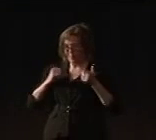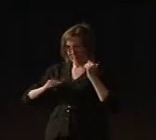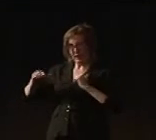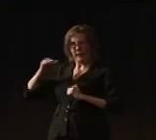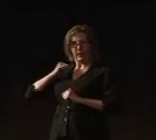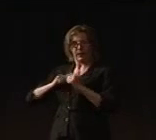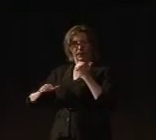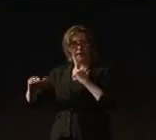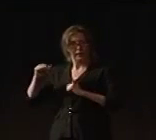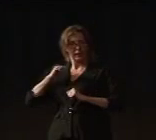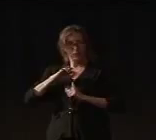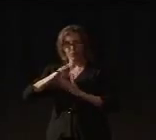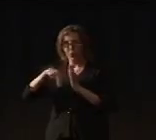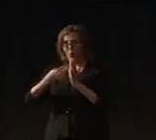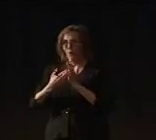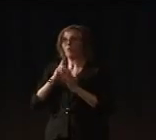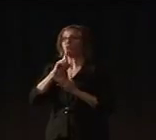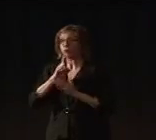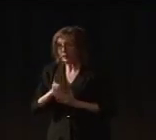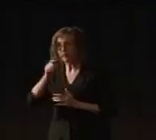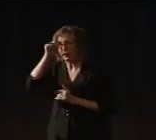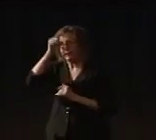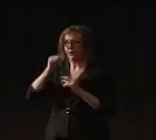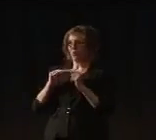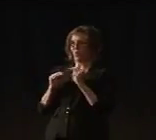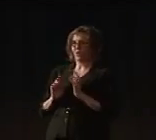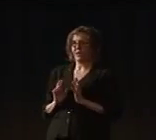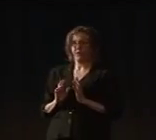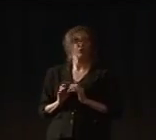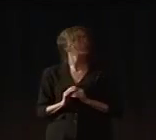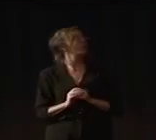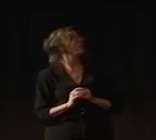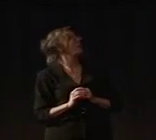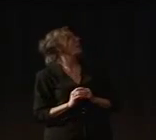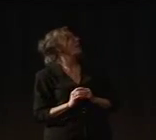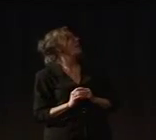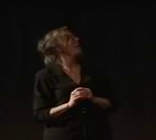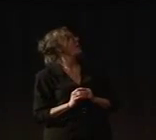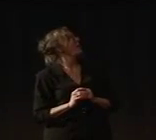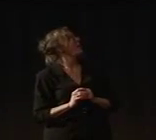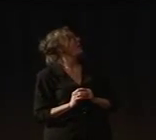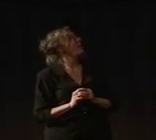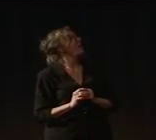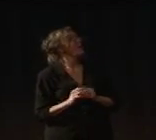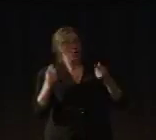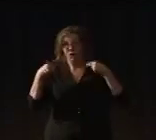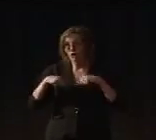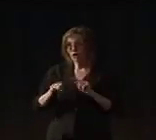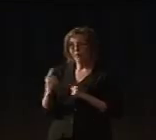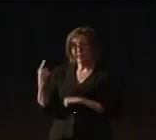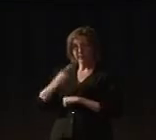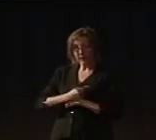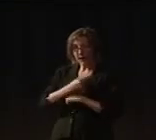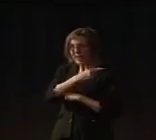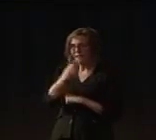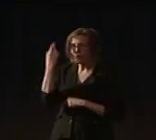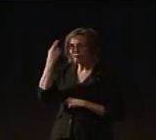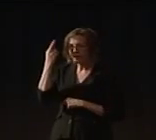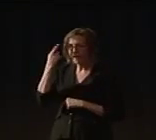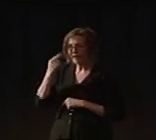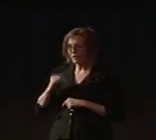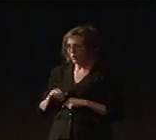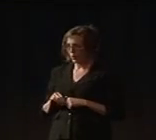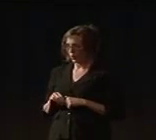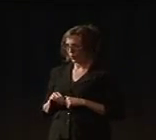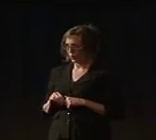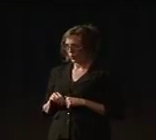the real Indian negotiator. And what happened is that during the day, they realized that they were not just playing a